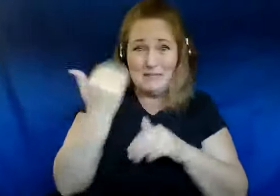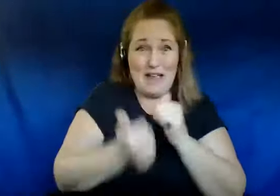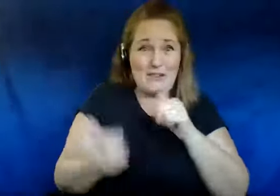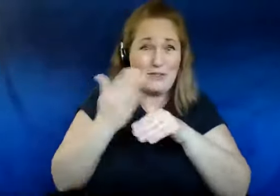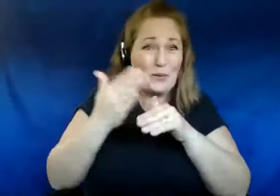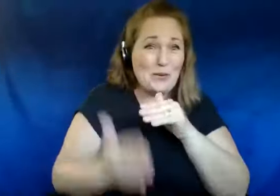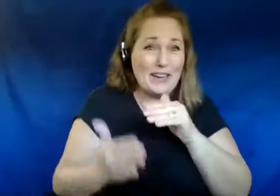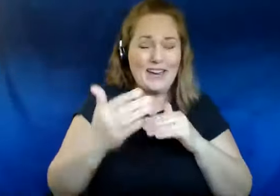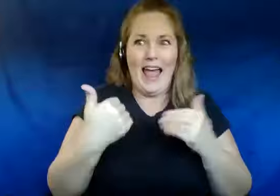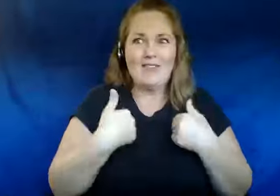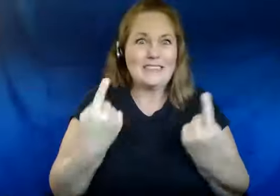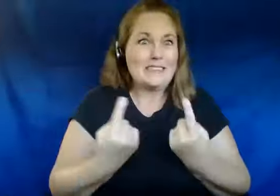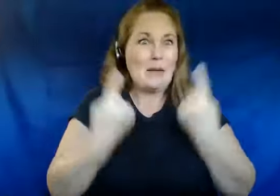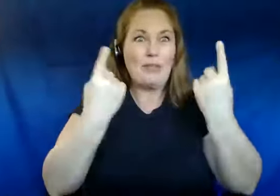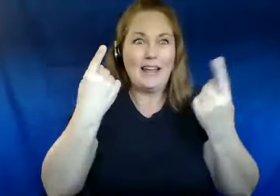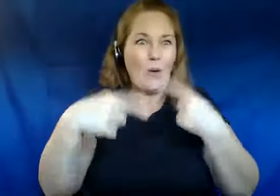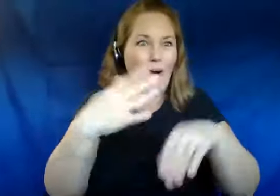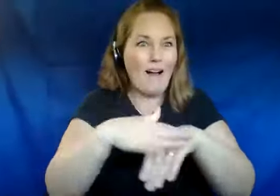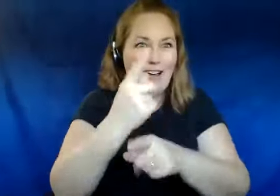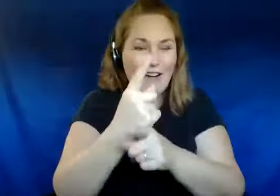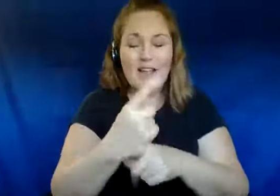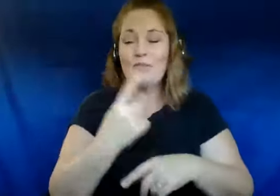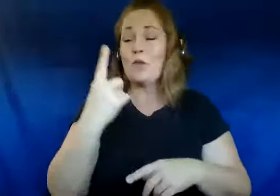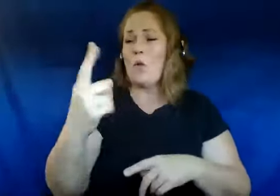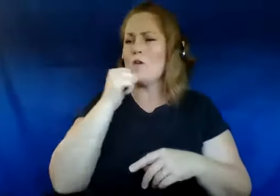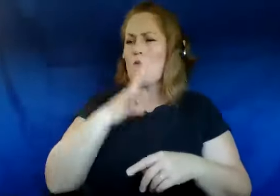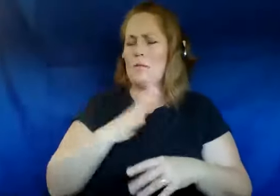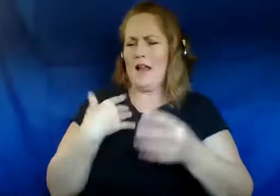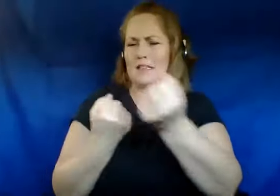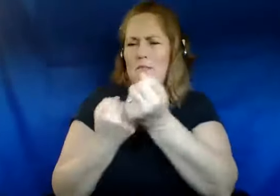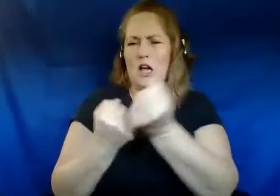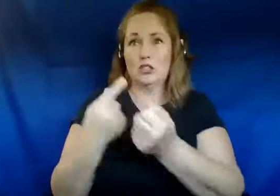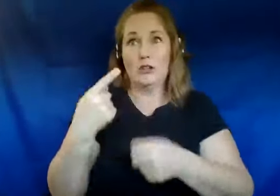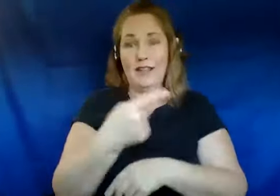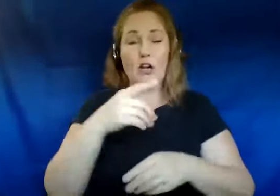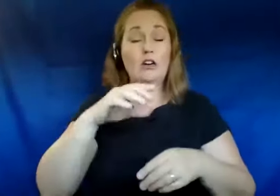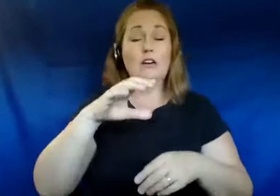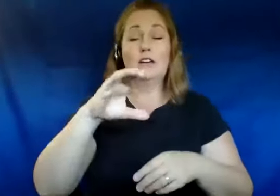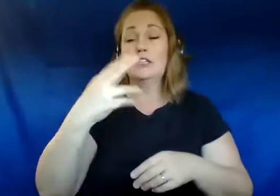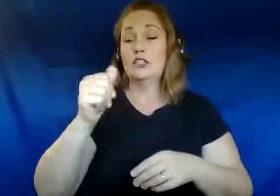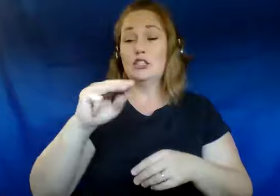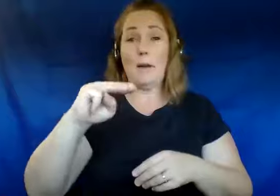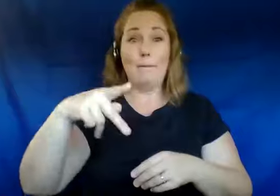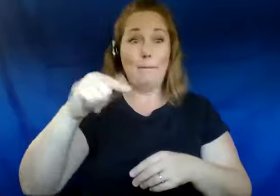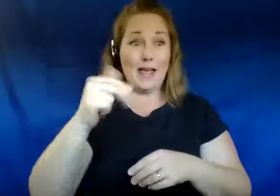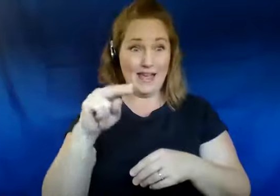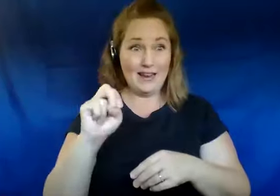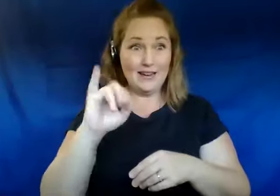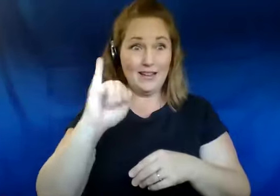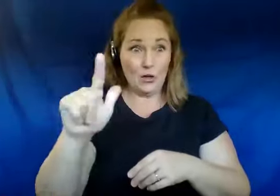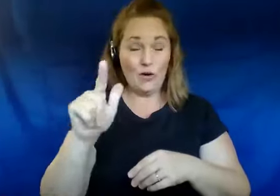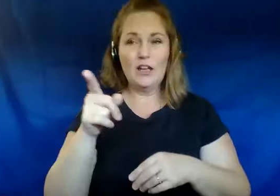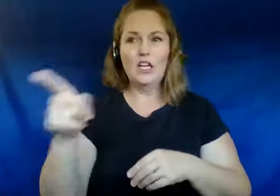there's something. I've got one of the women I sponsor in Champaign, Illinois. She's putting on her